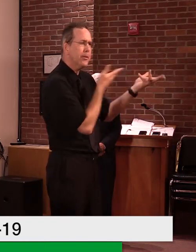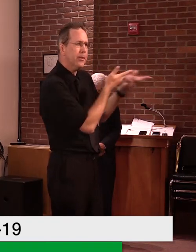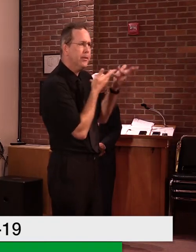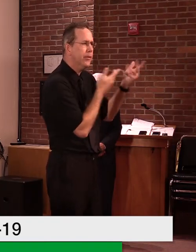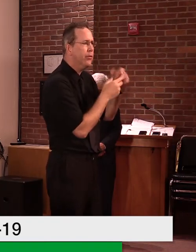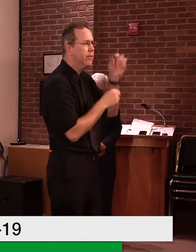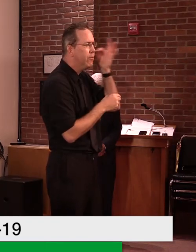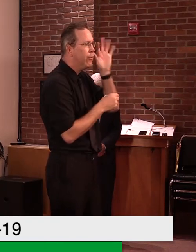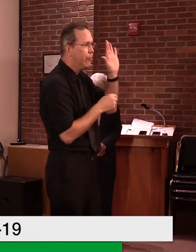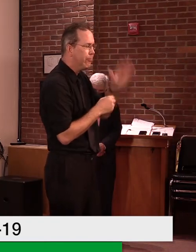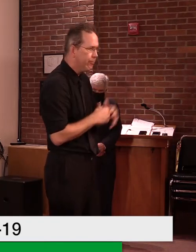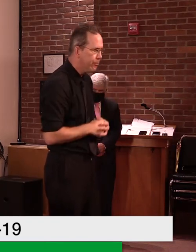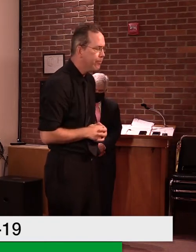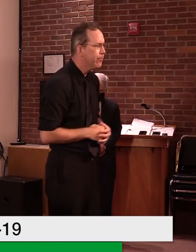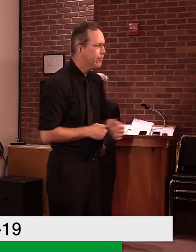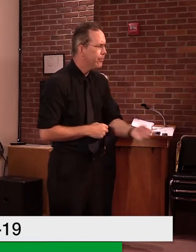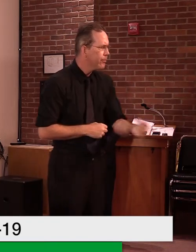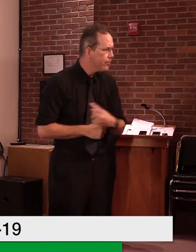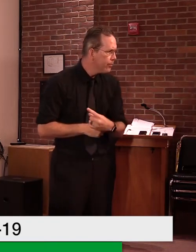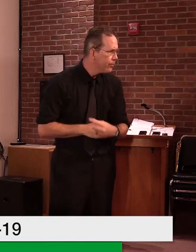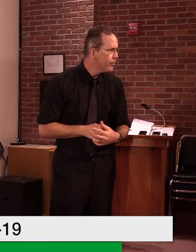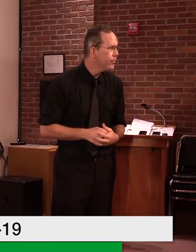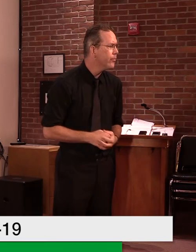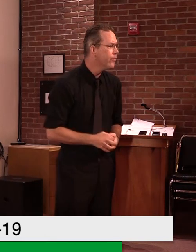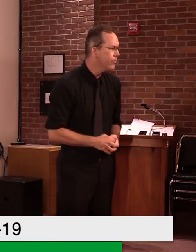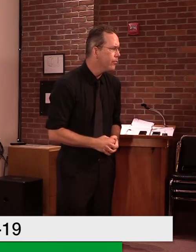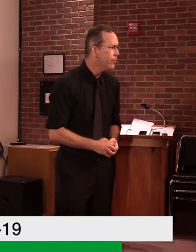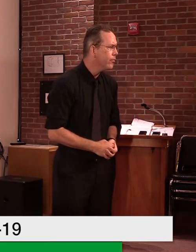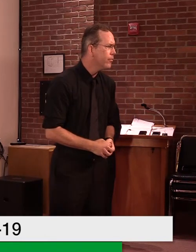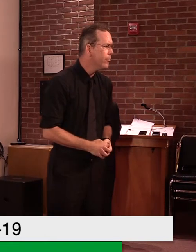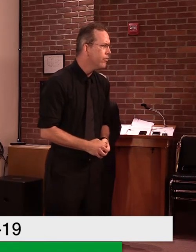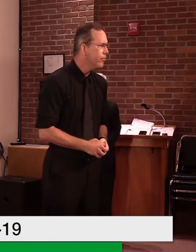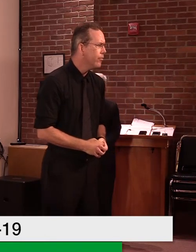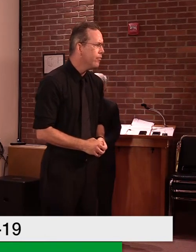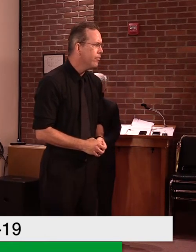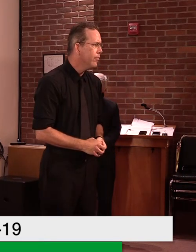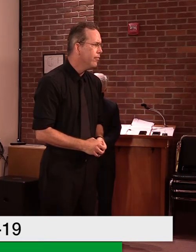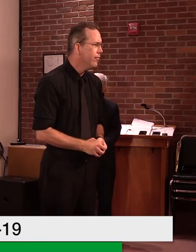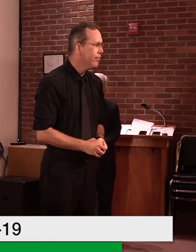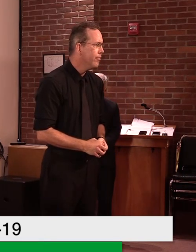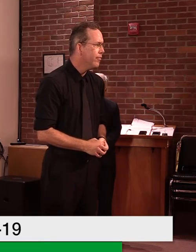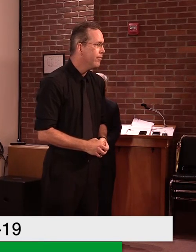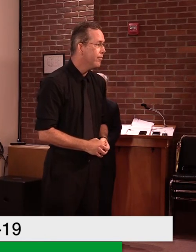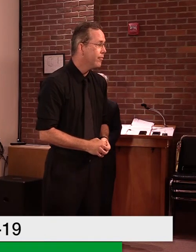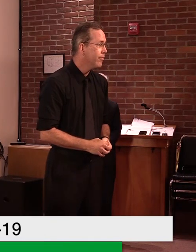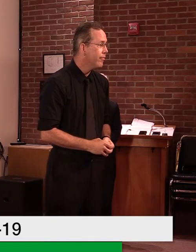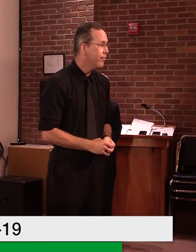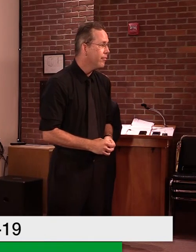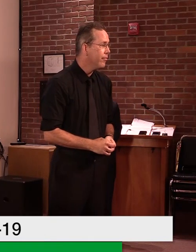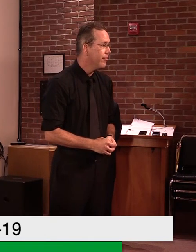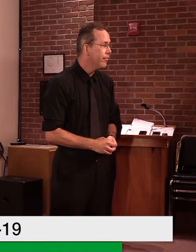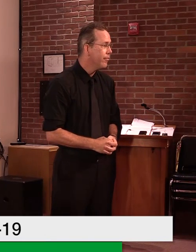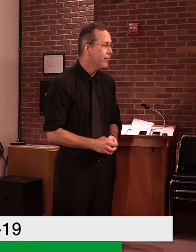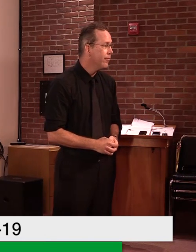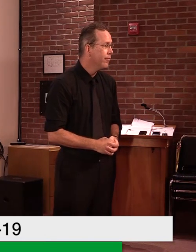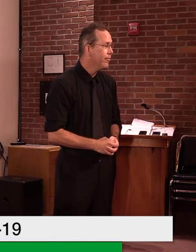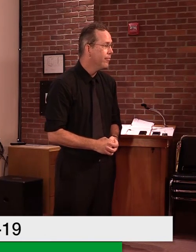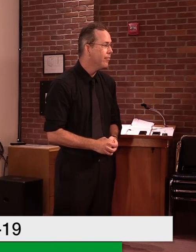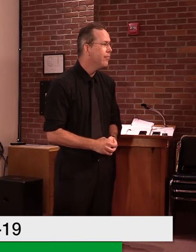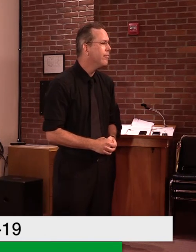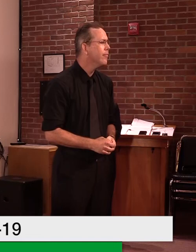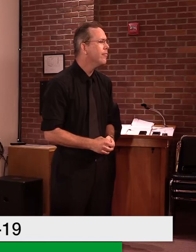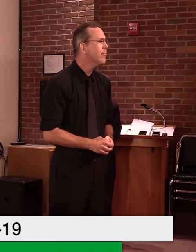you have unfulfilled requests of the federal government? I mean, it's kind of, we're fact checking the president here, so I want to